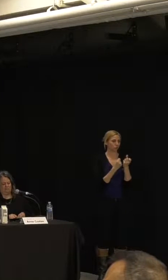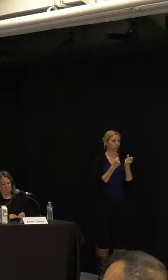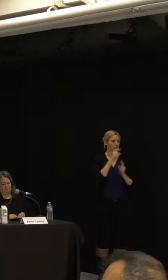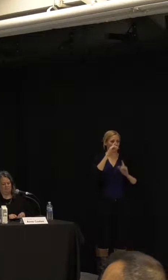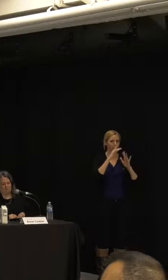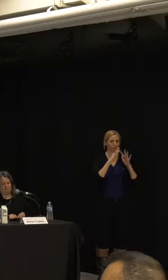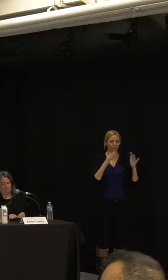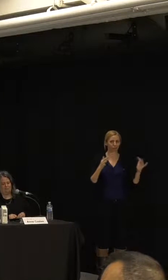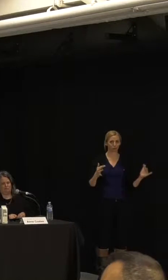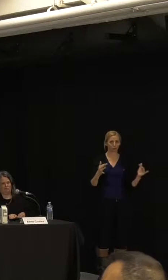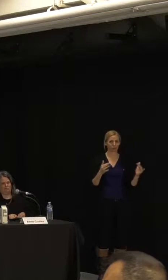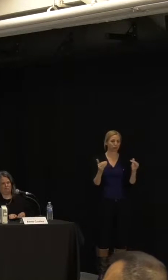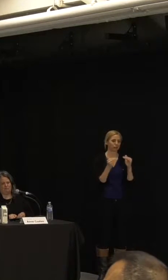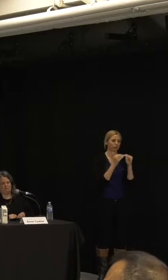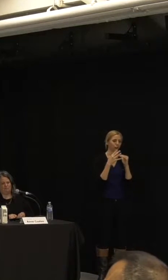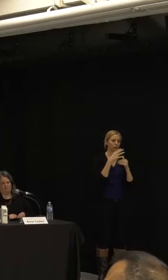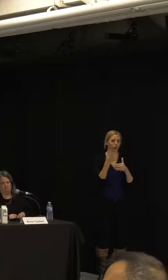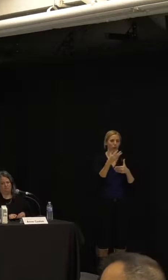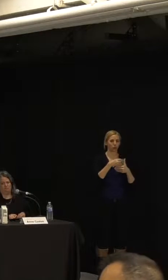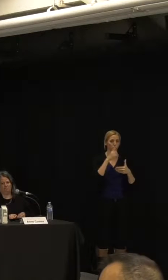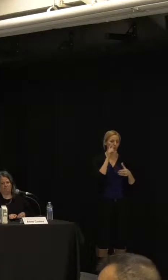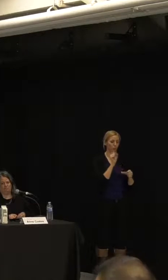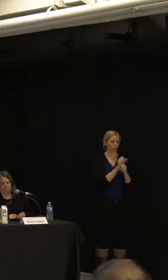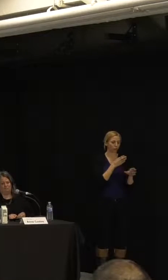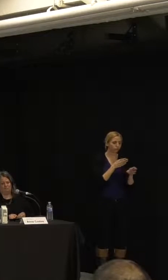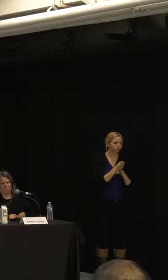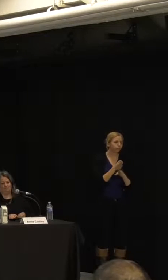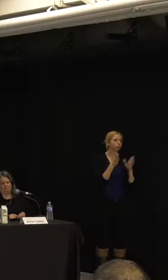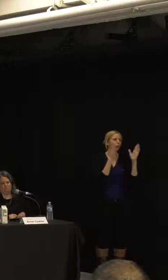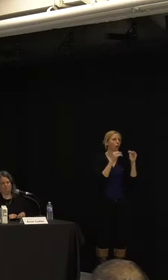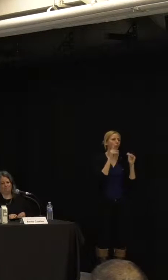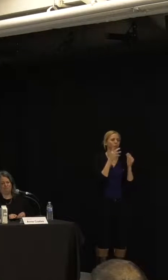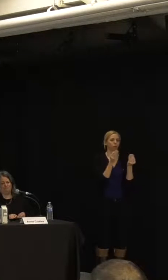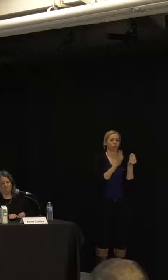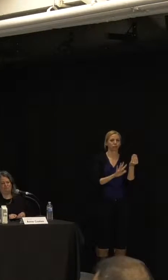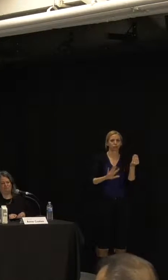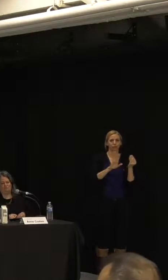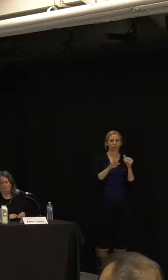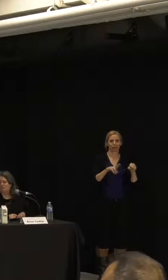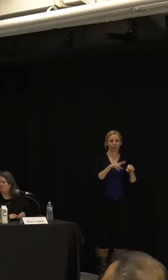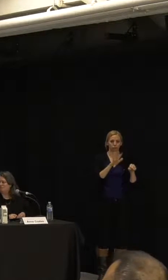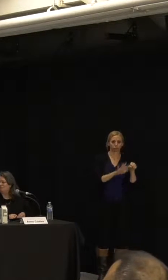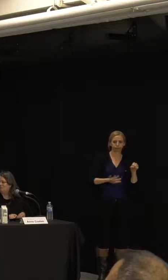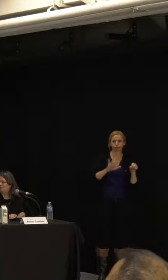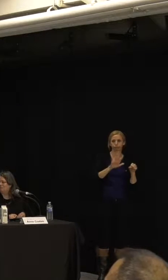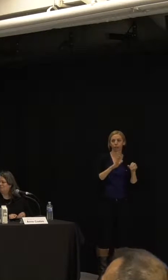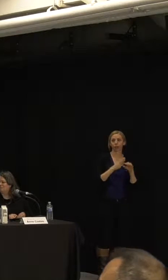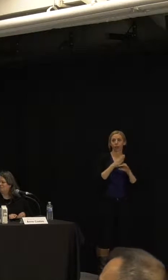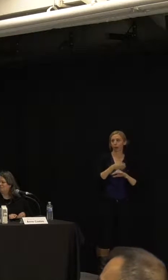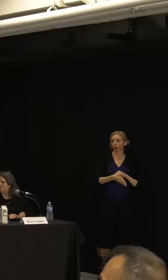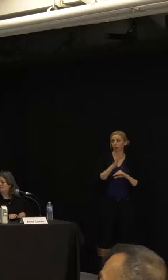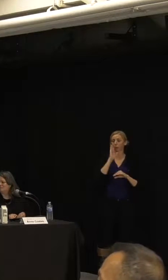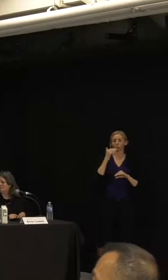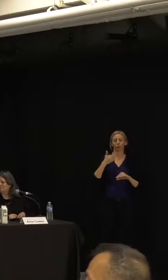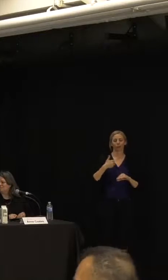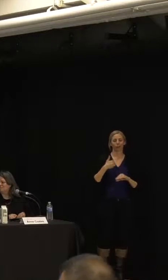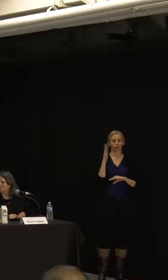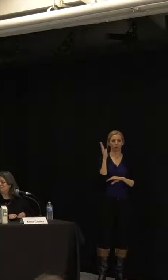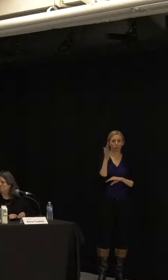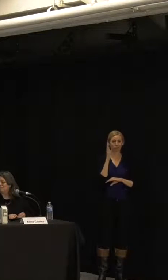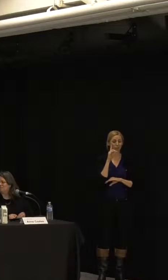dance workforce and hopefully the field nationally. Following our brief presentation of demographic highlights, we're going to